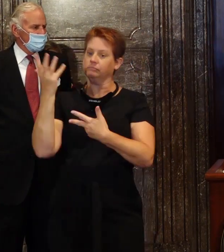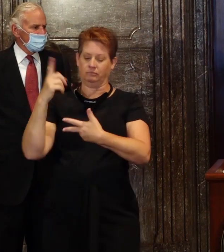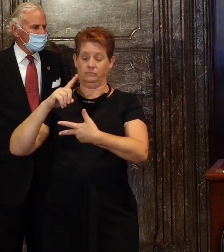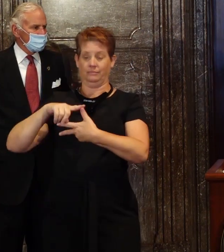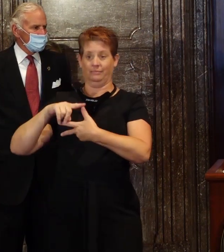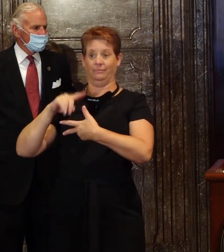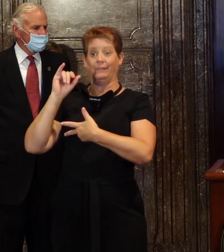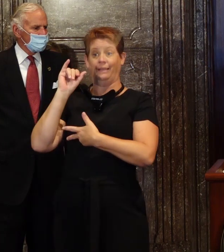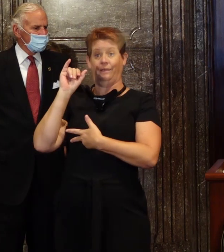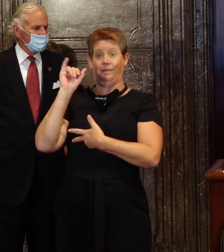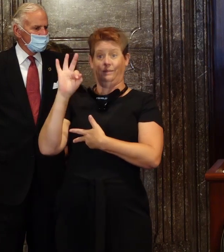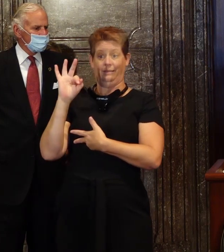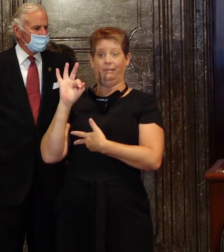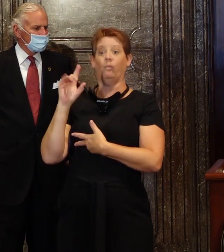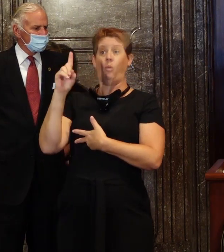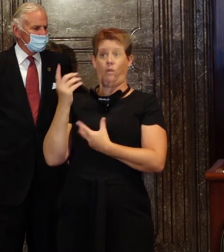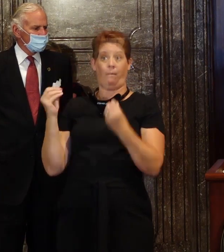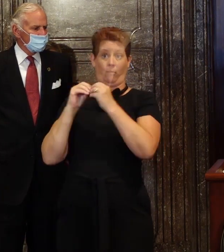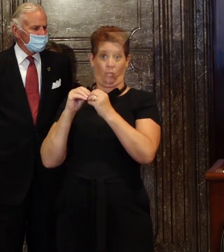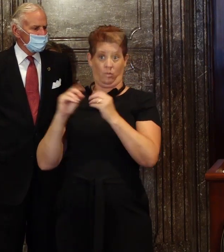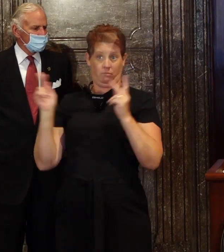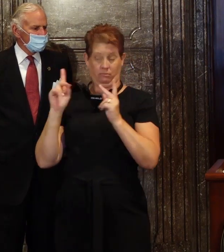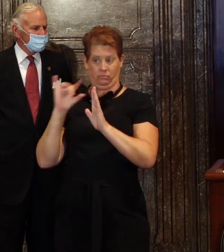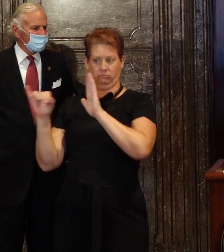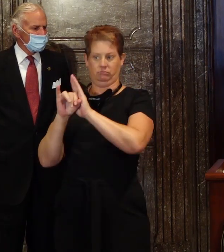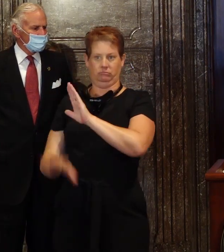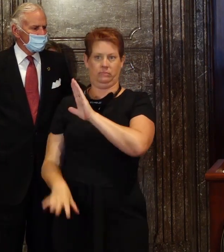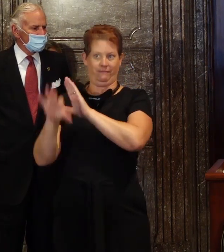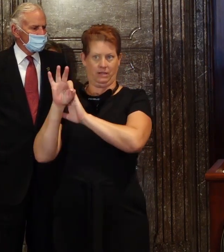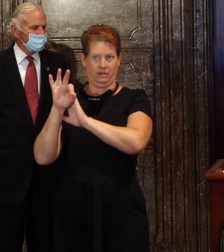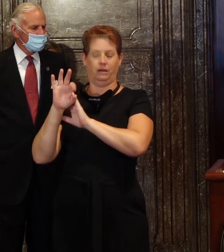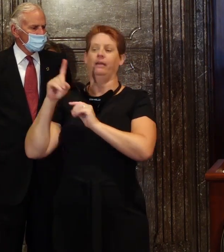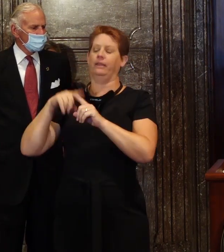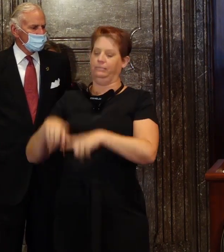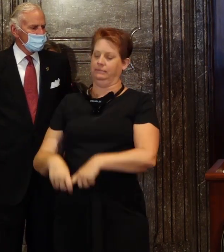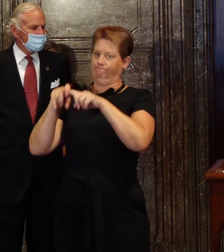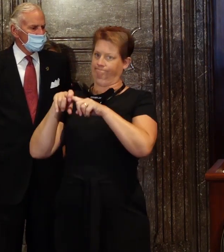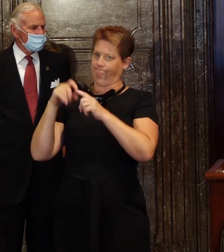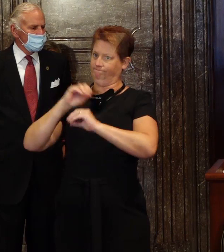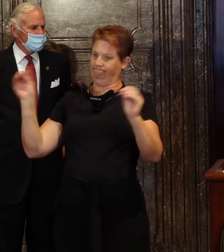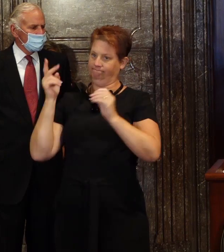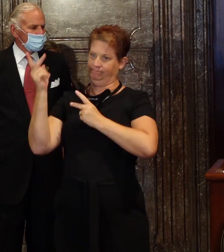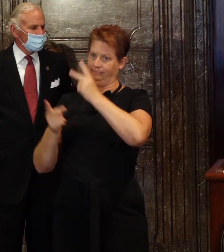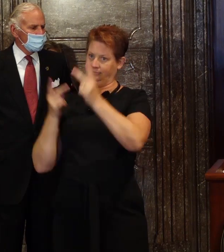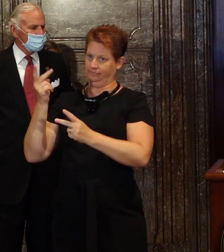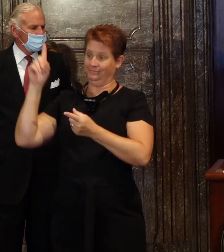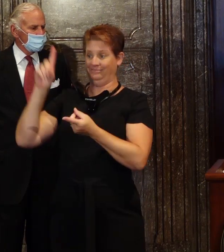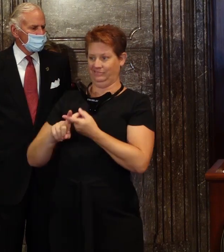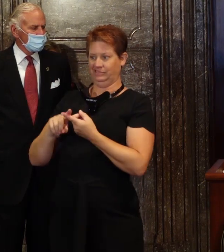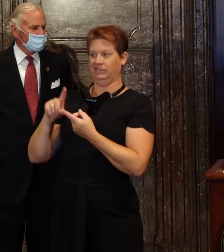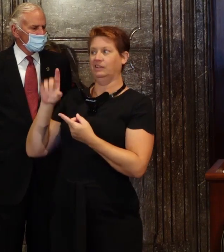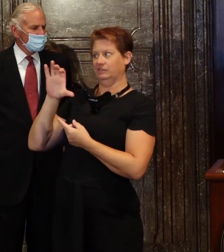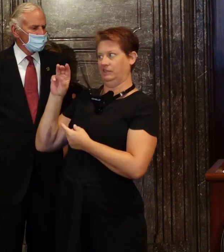more cases are identified in residents or staff members, visitation must be temporarily suspended until the federal